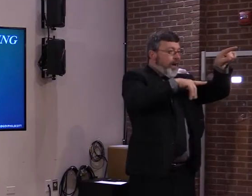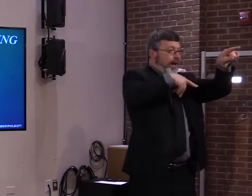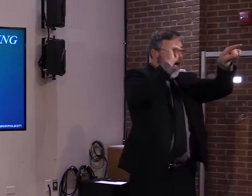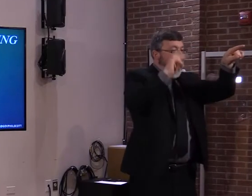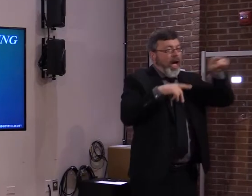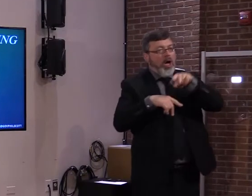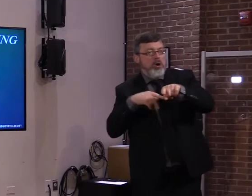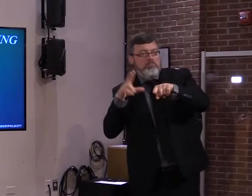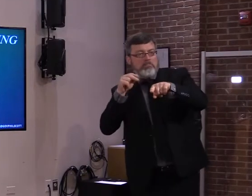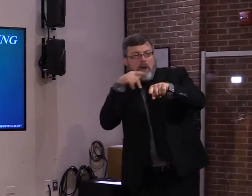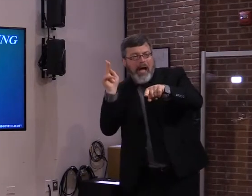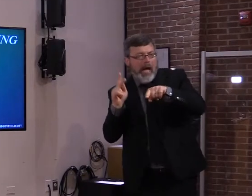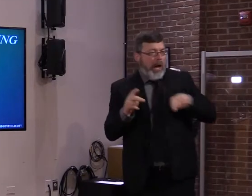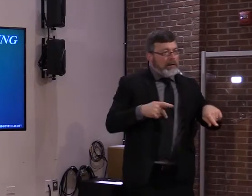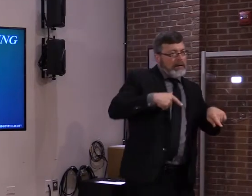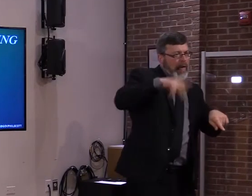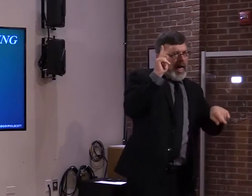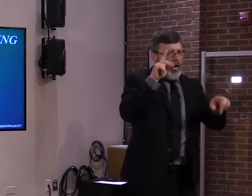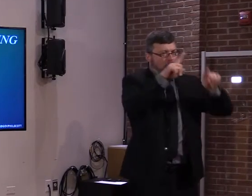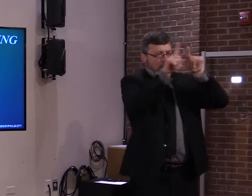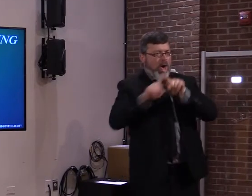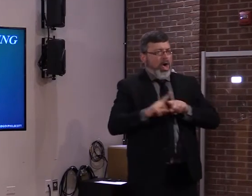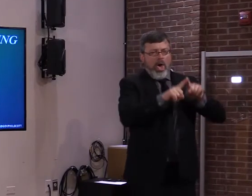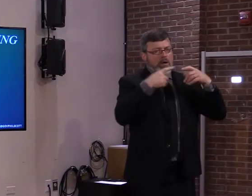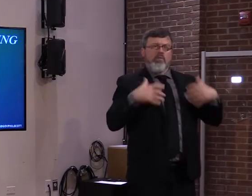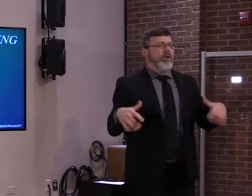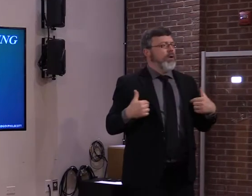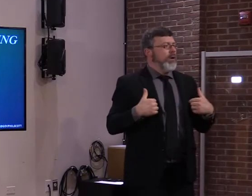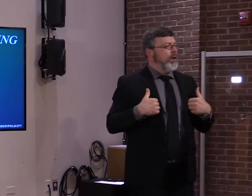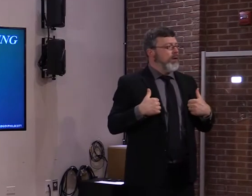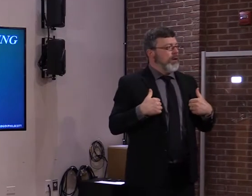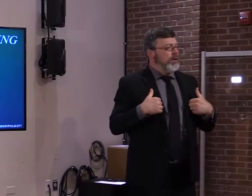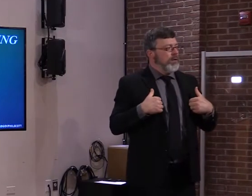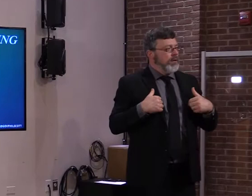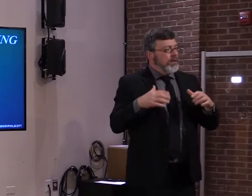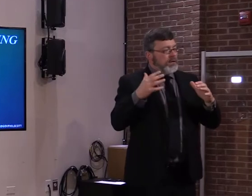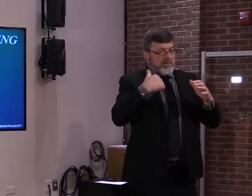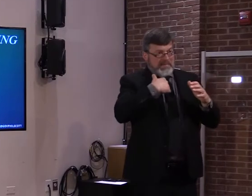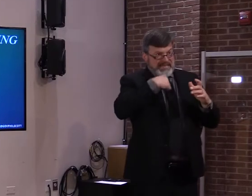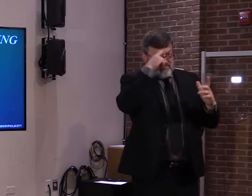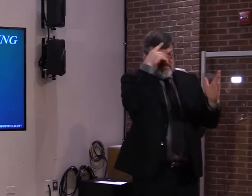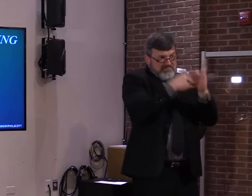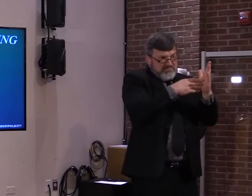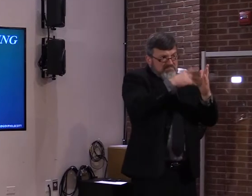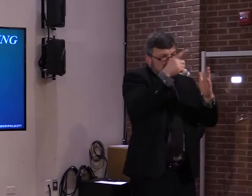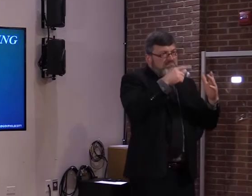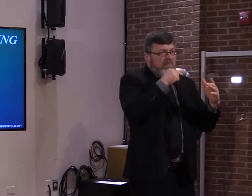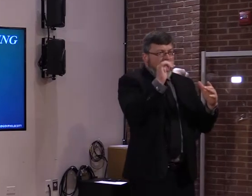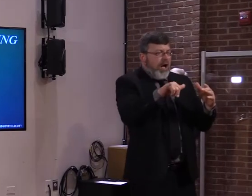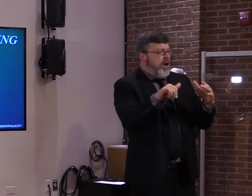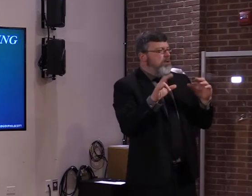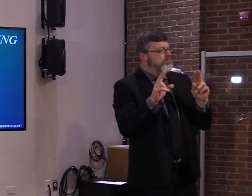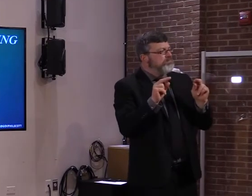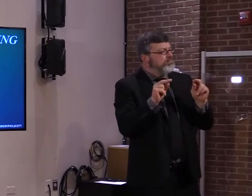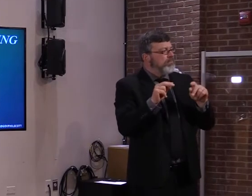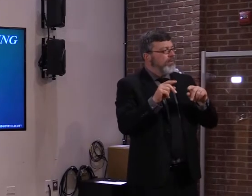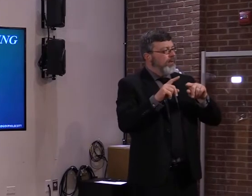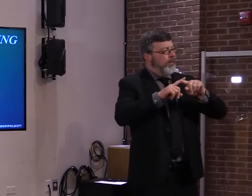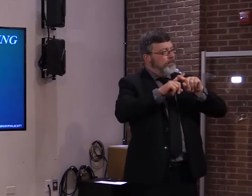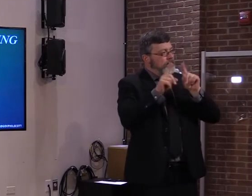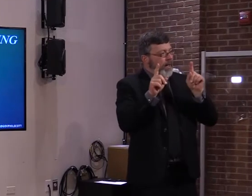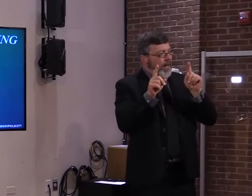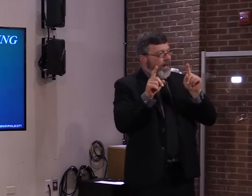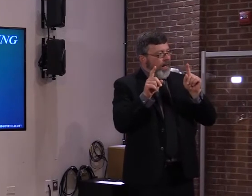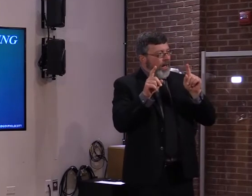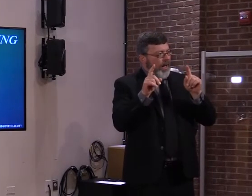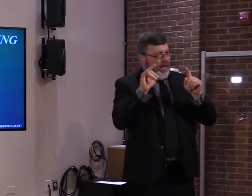approach that we're taking right now. So I'm not necessarily opposed to it, but I just think it just creates confusion from one,